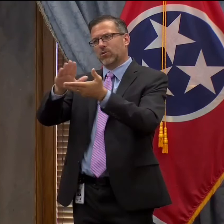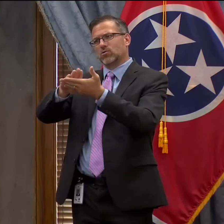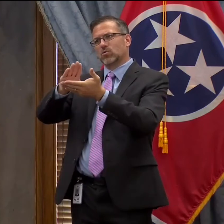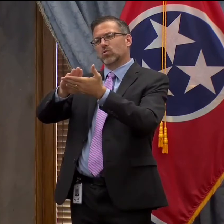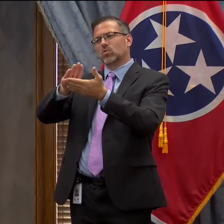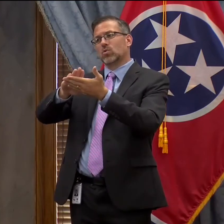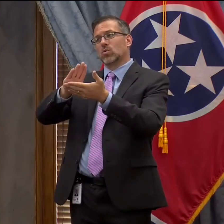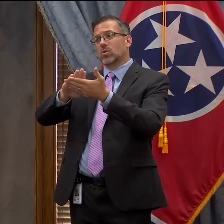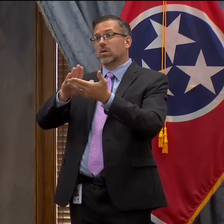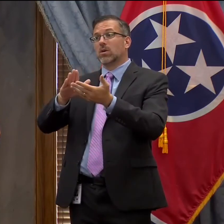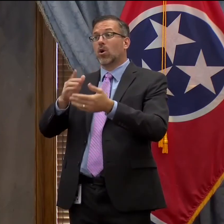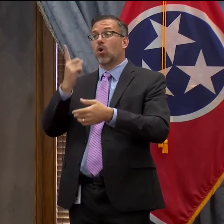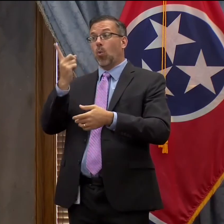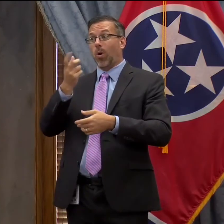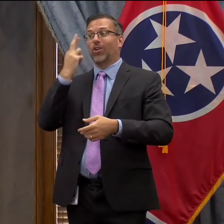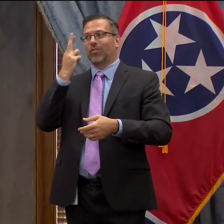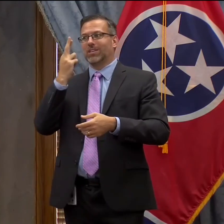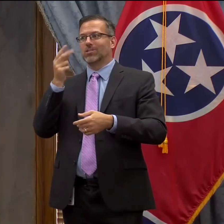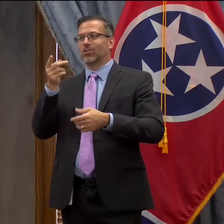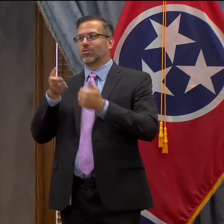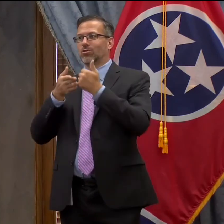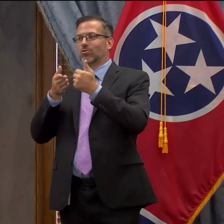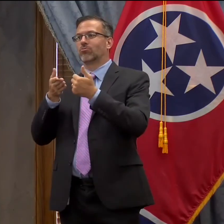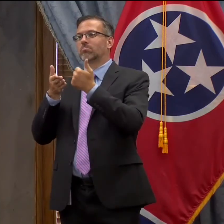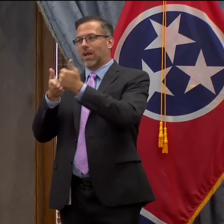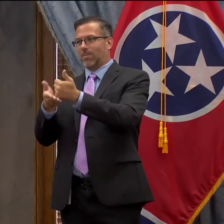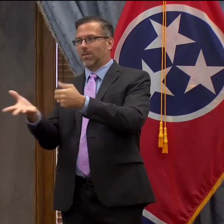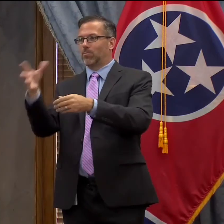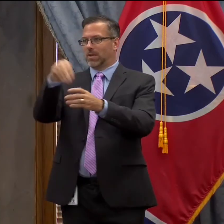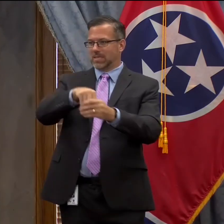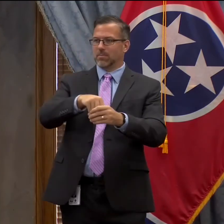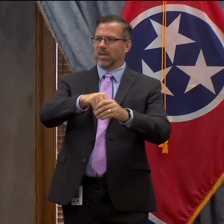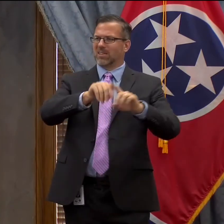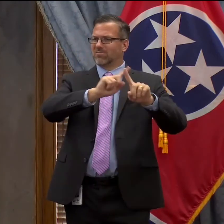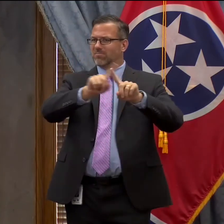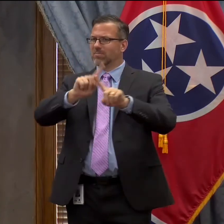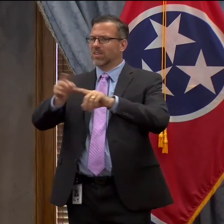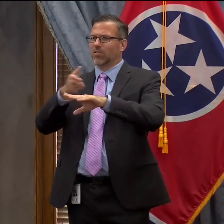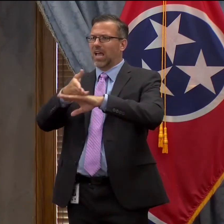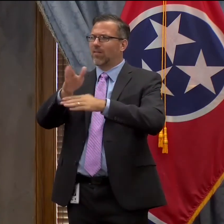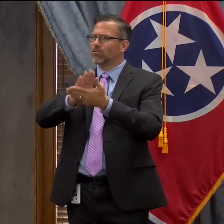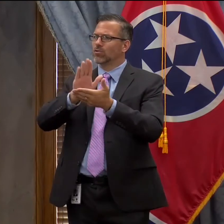part so that they can participate in all kinds of extracurricular activities.